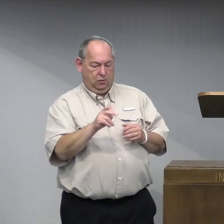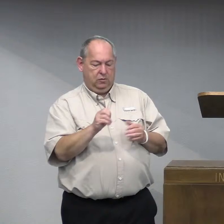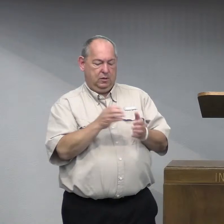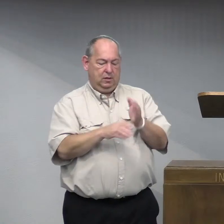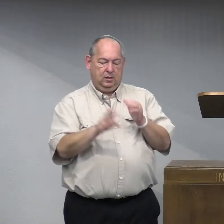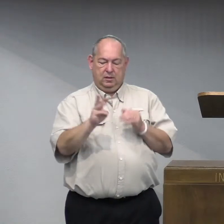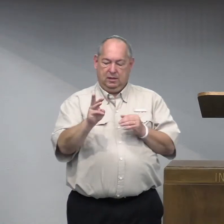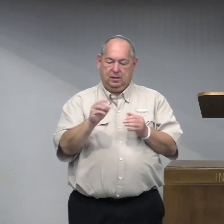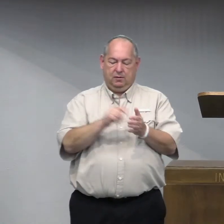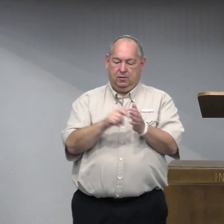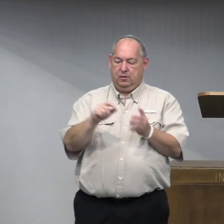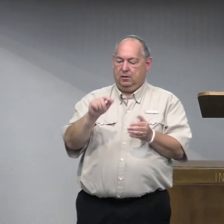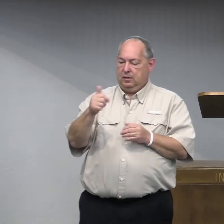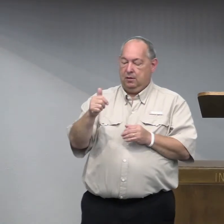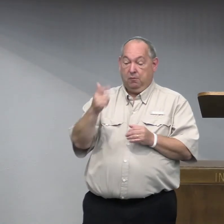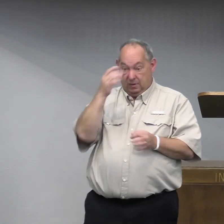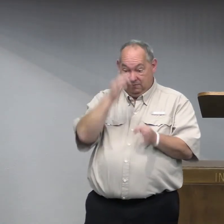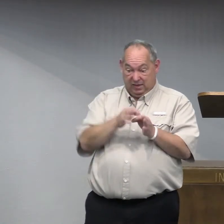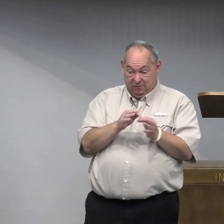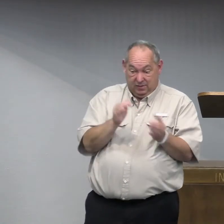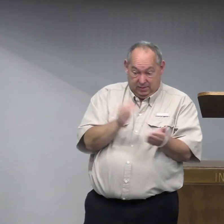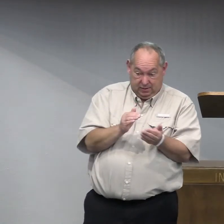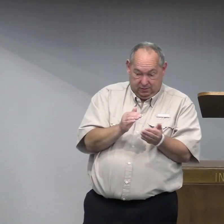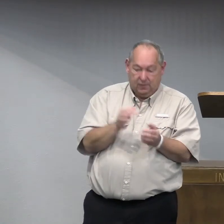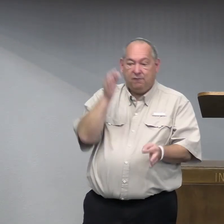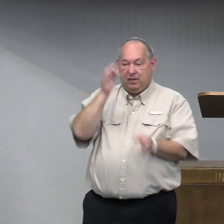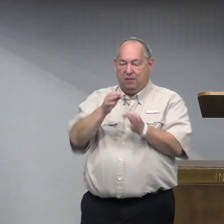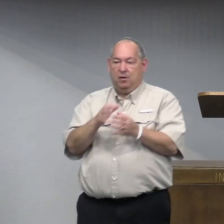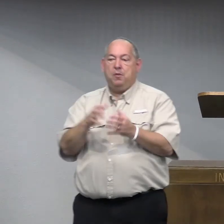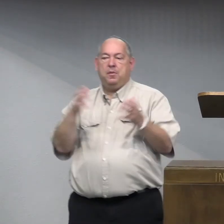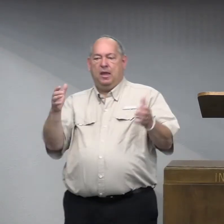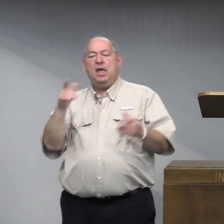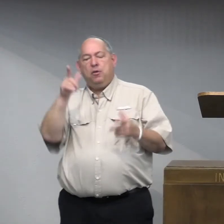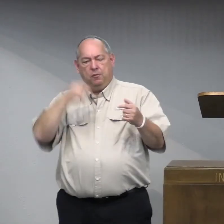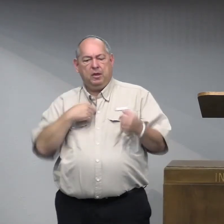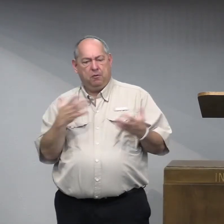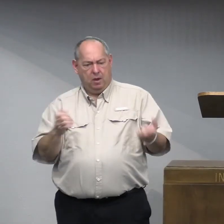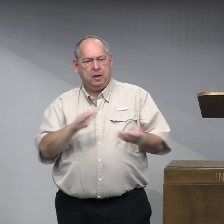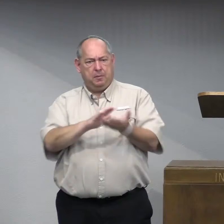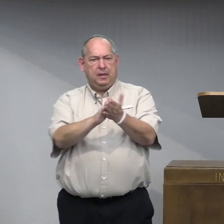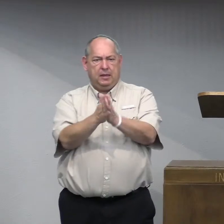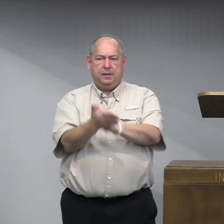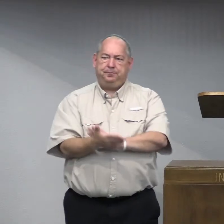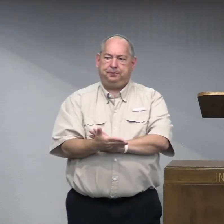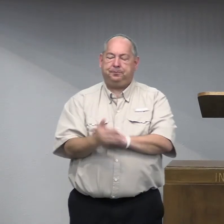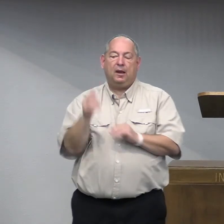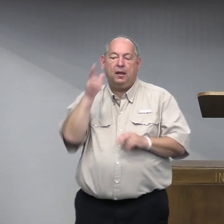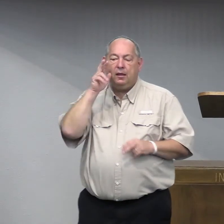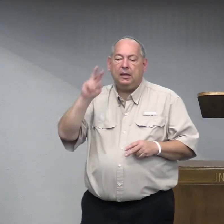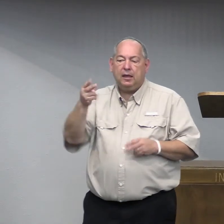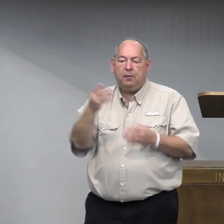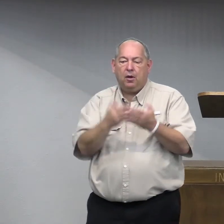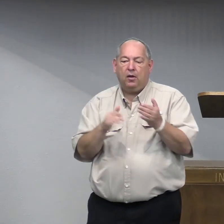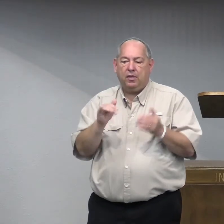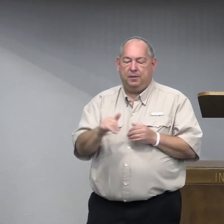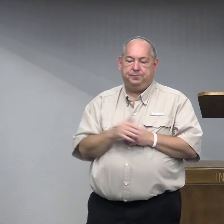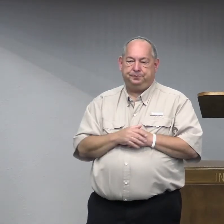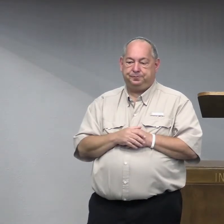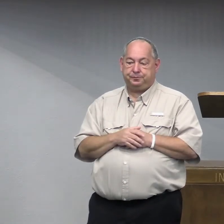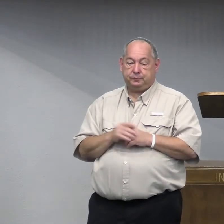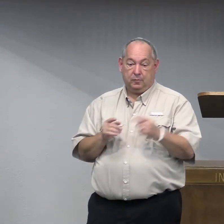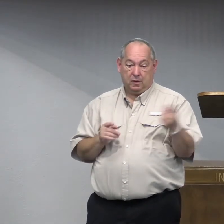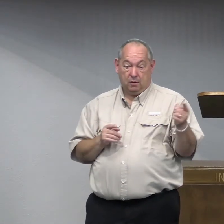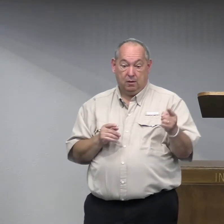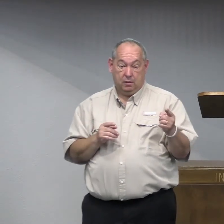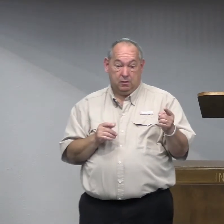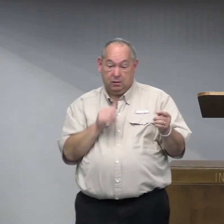who is faithful in very little is also faithful in much. That's who we want to be. But listen to the second part of that. And one who